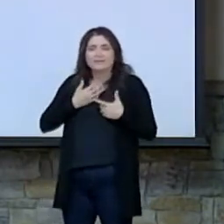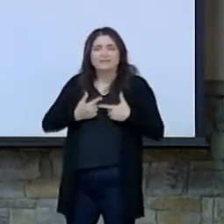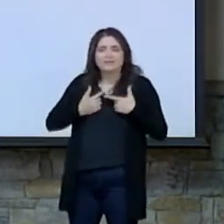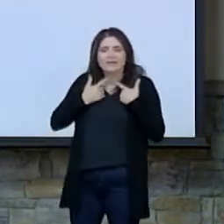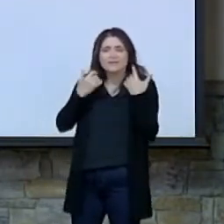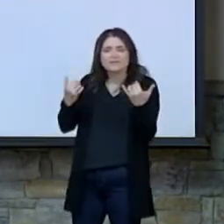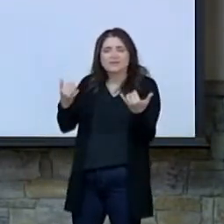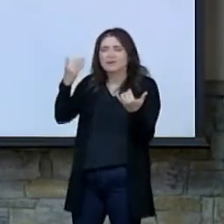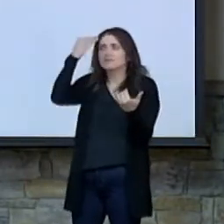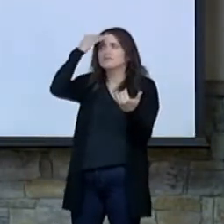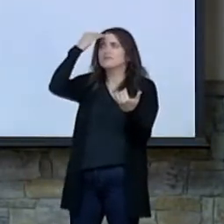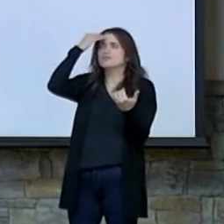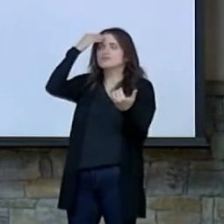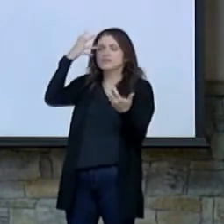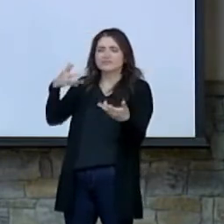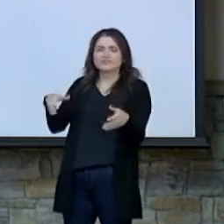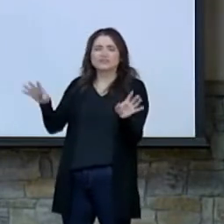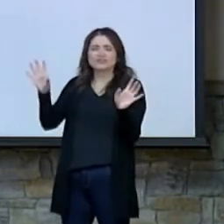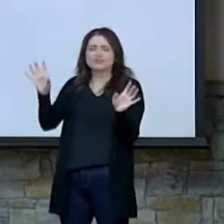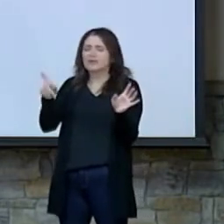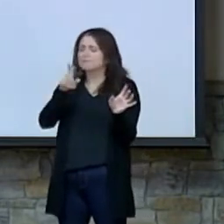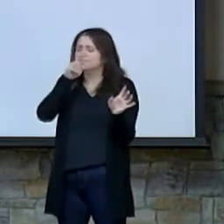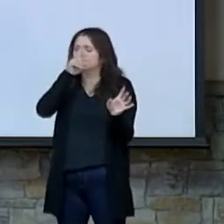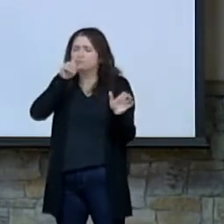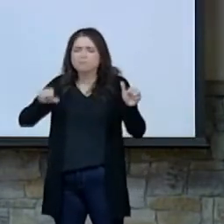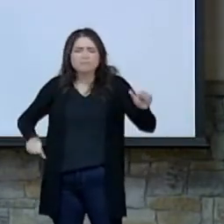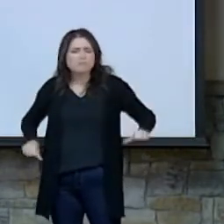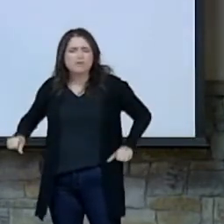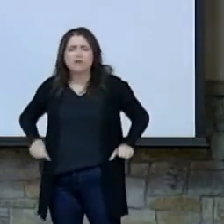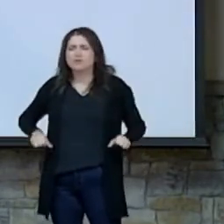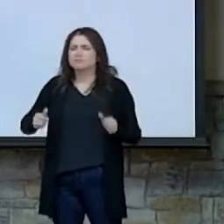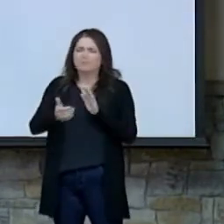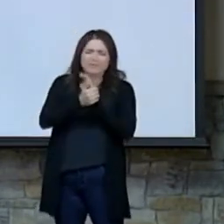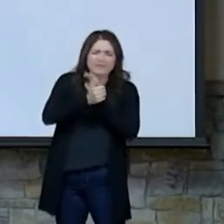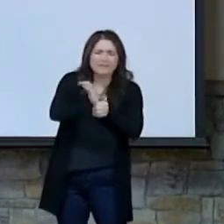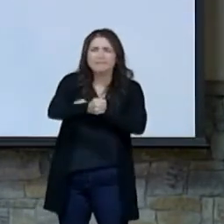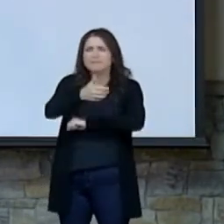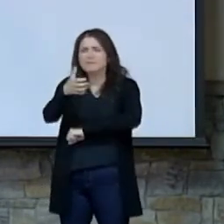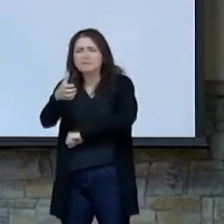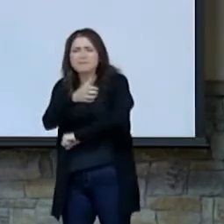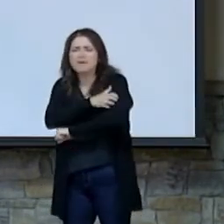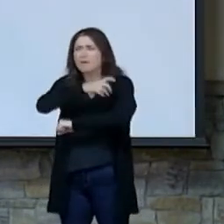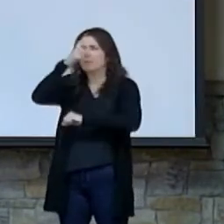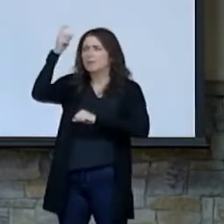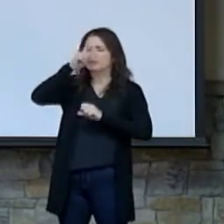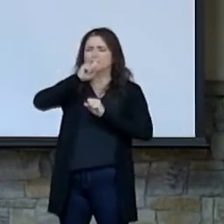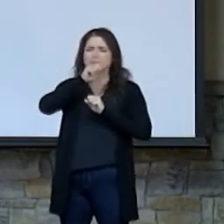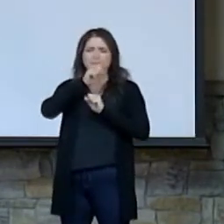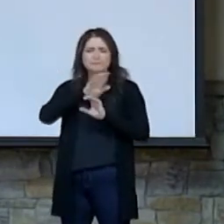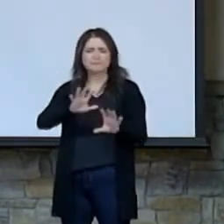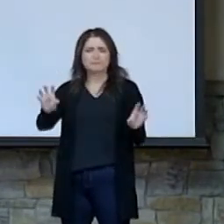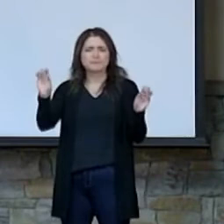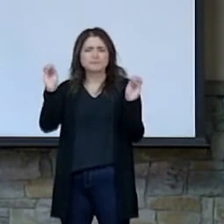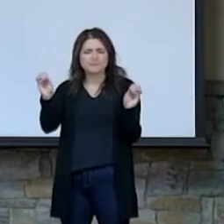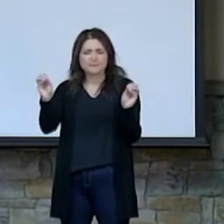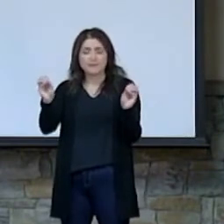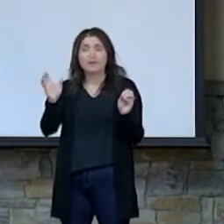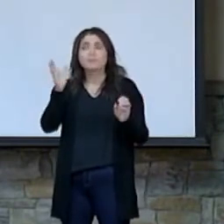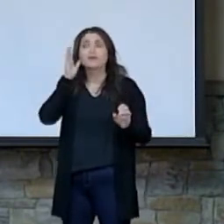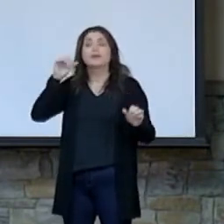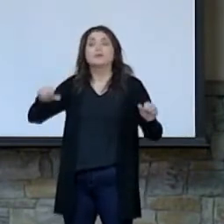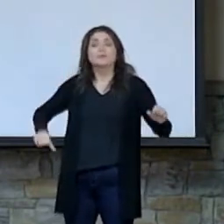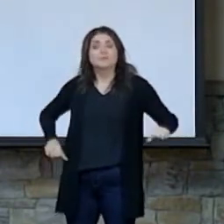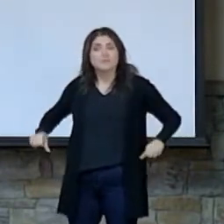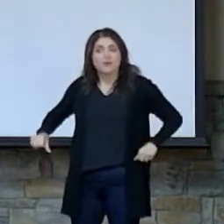is finished I will not boast in anything no gifts no power no wisdom but I will boast in